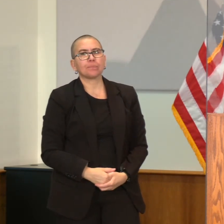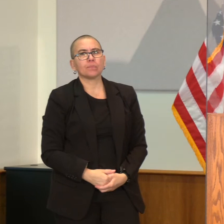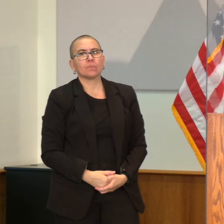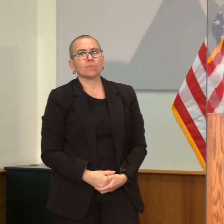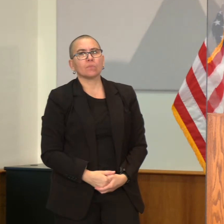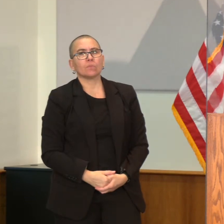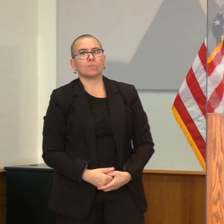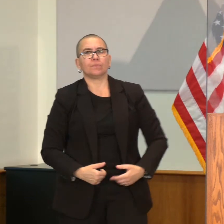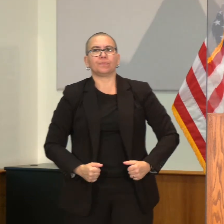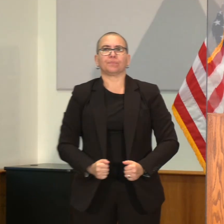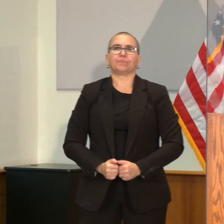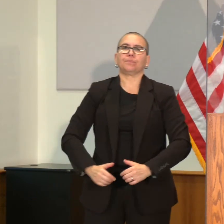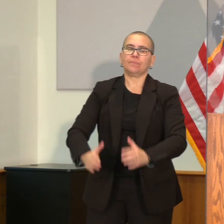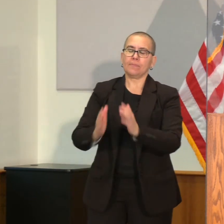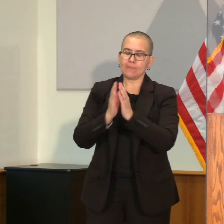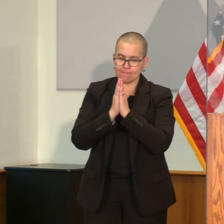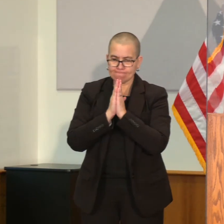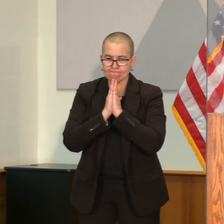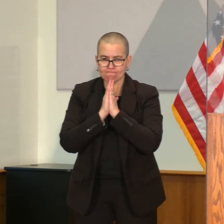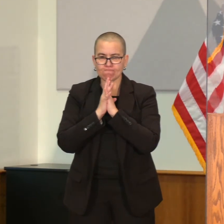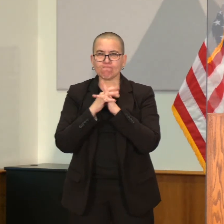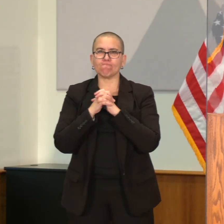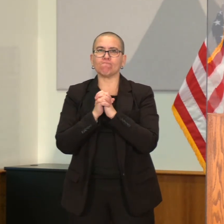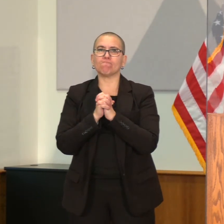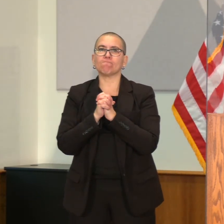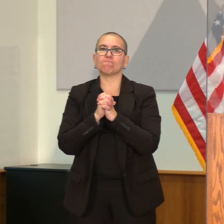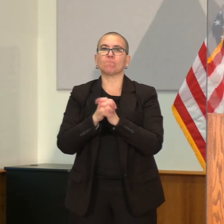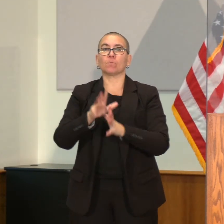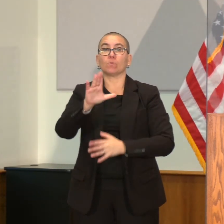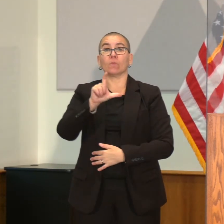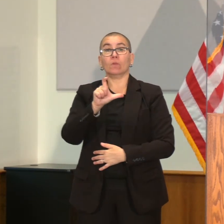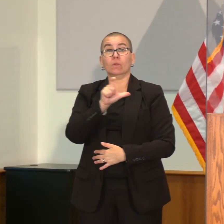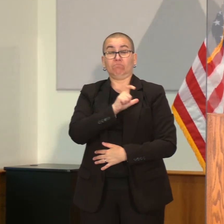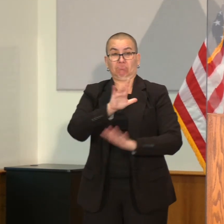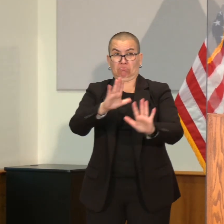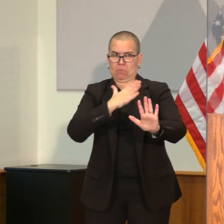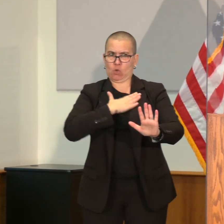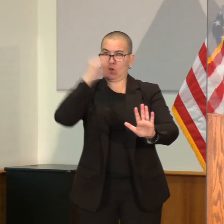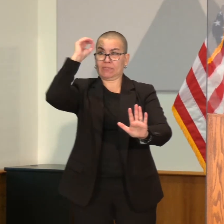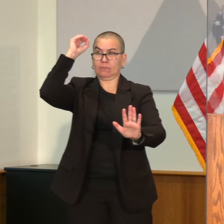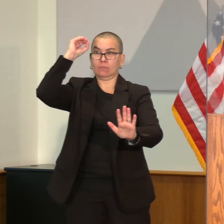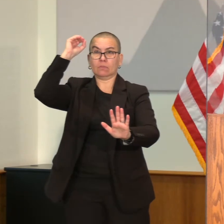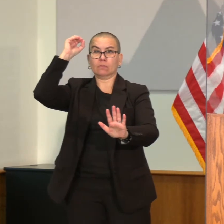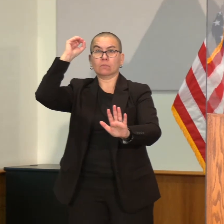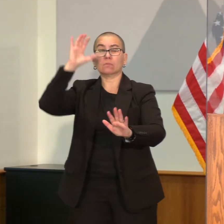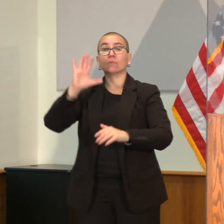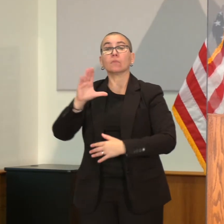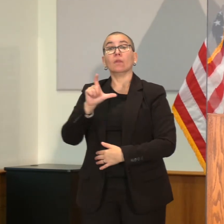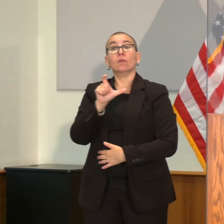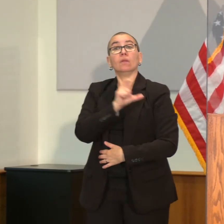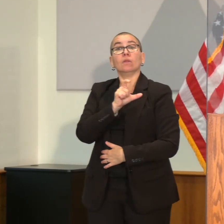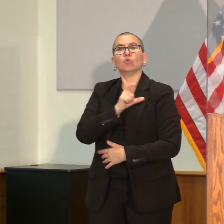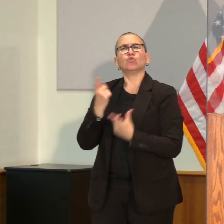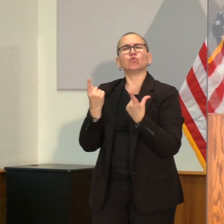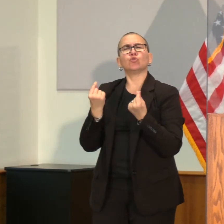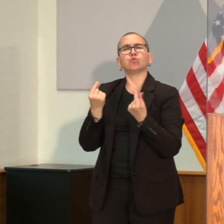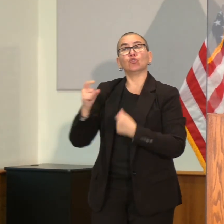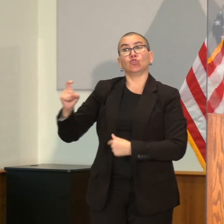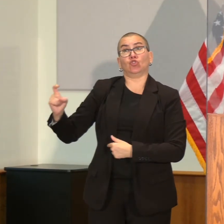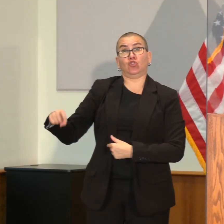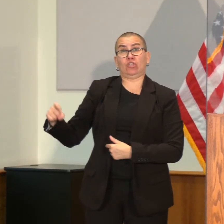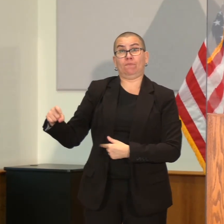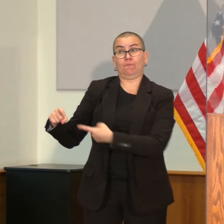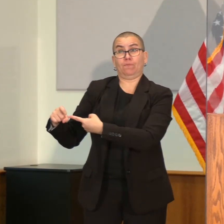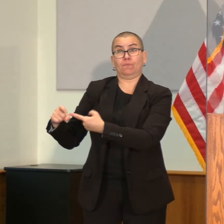You know, officers, in my opinion, are supposed to engage with the citizenry